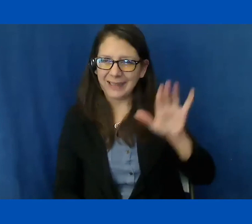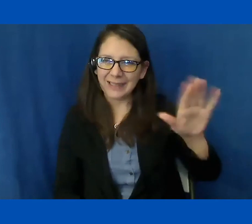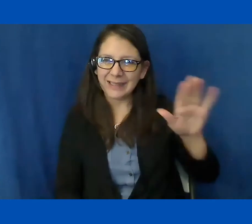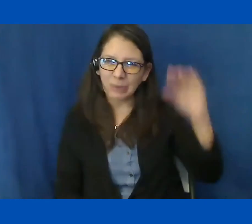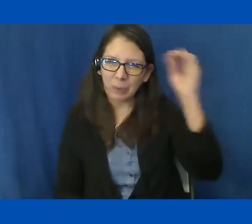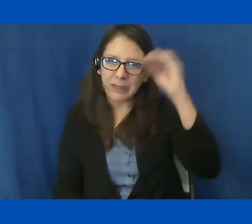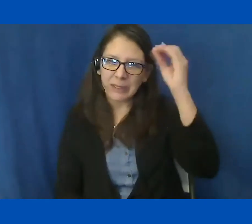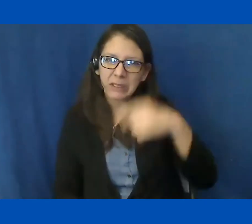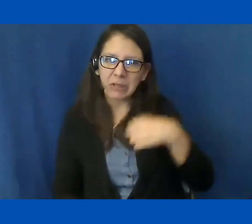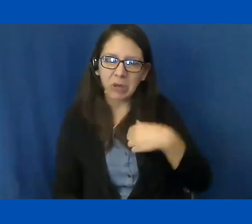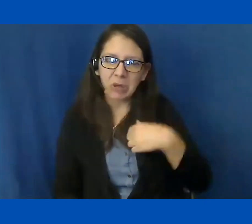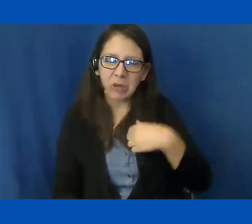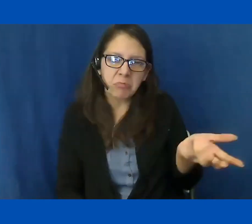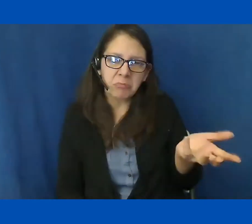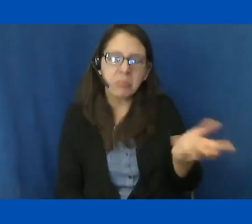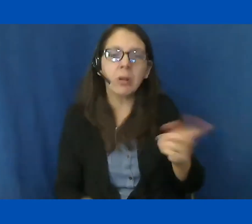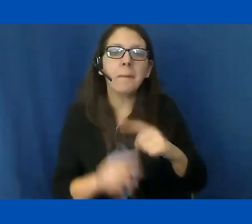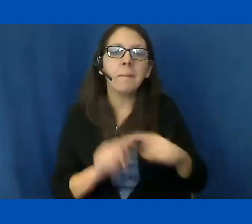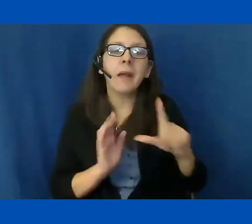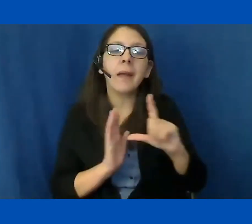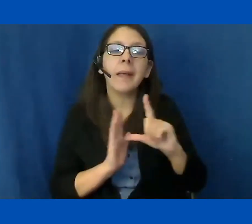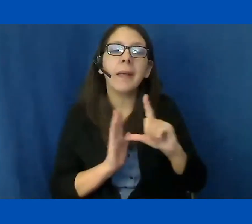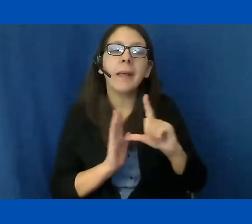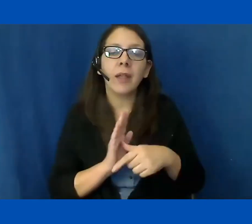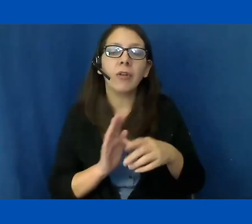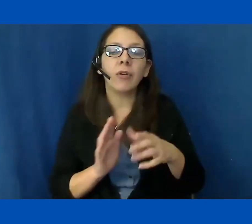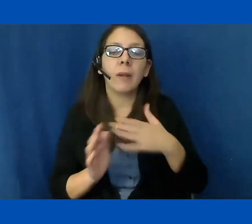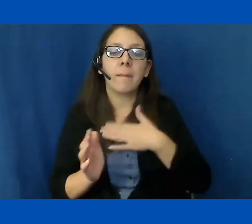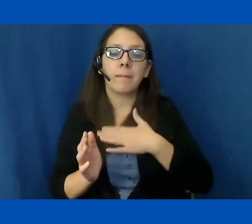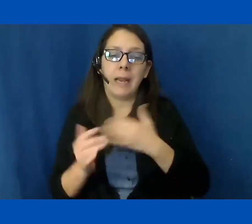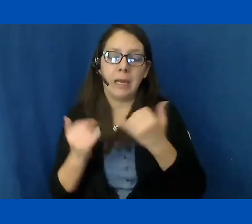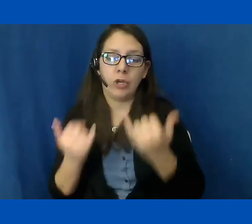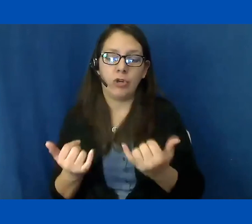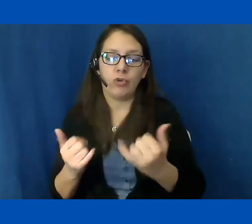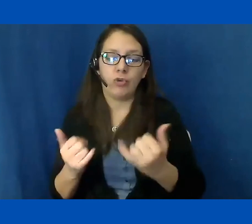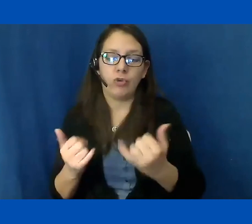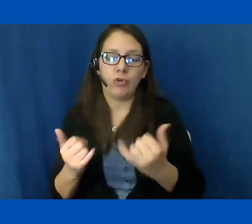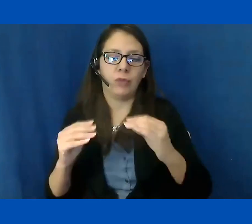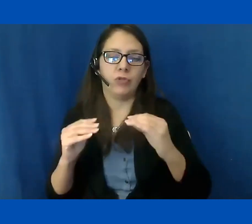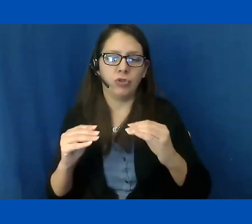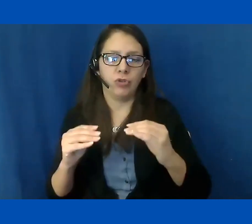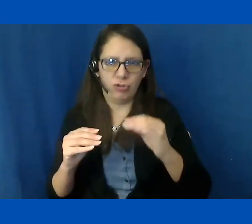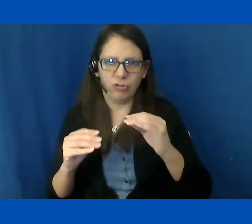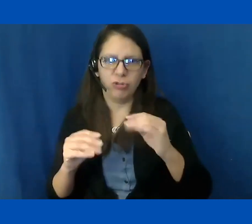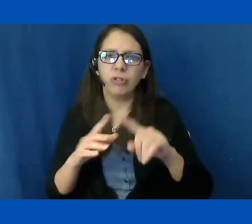So, so then I started getting emails from my current instructors, right? And when they were telling me, oh, I don't know how you're going to do